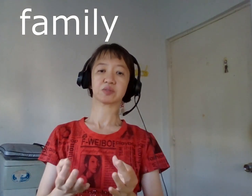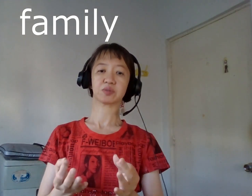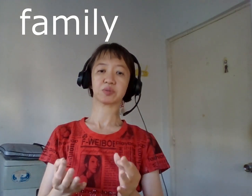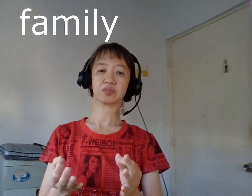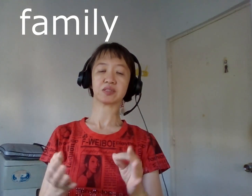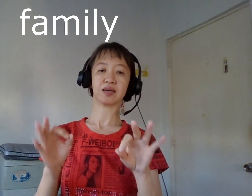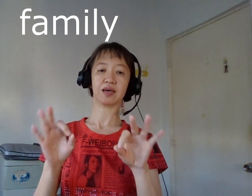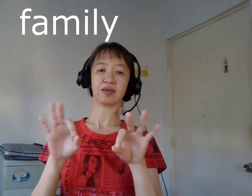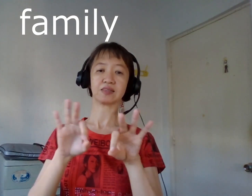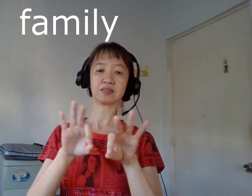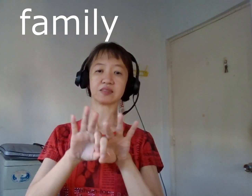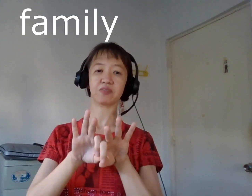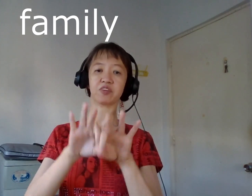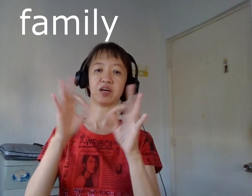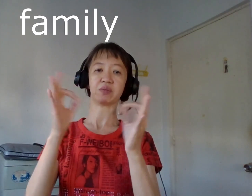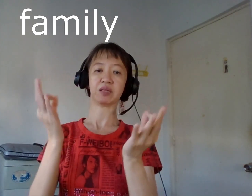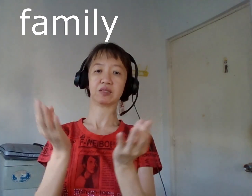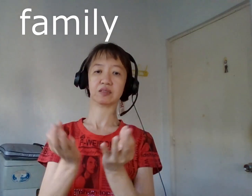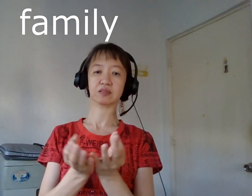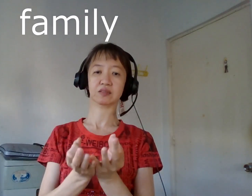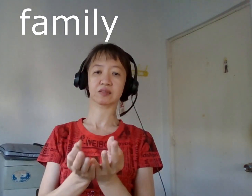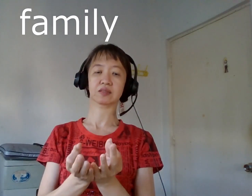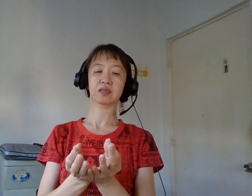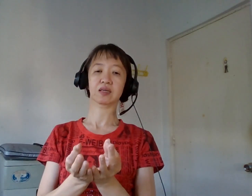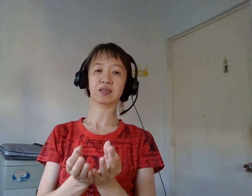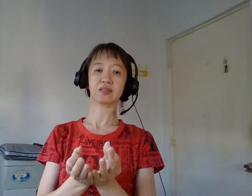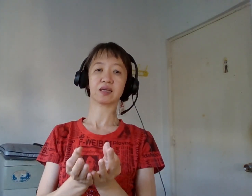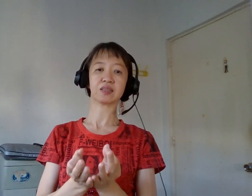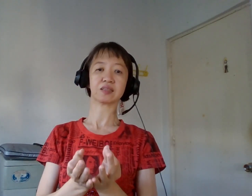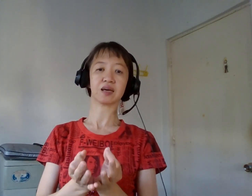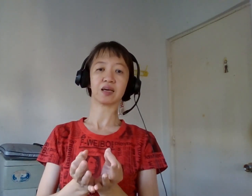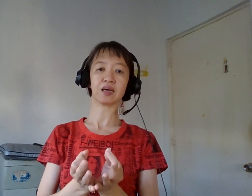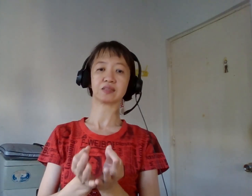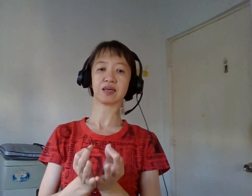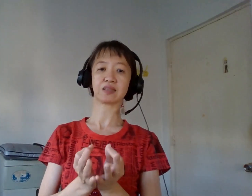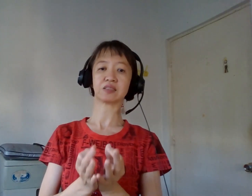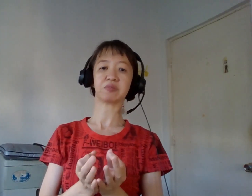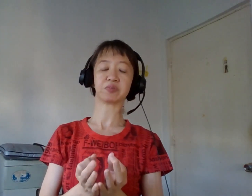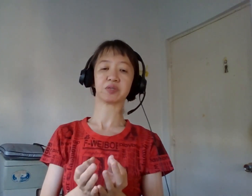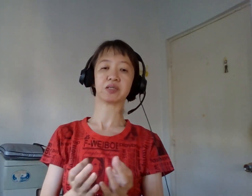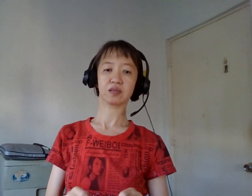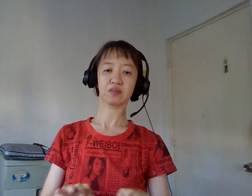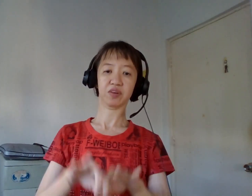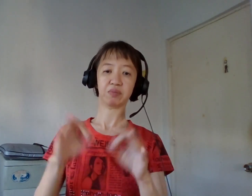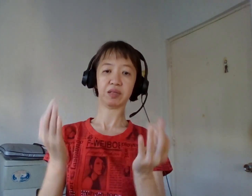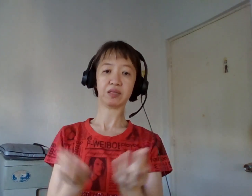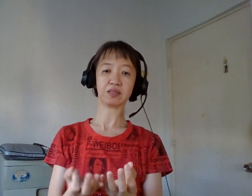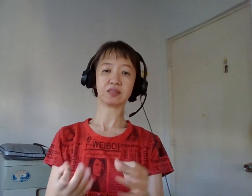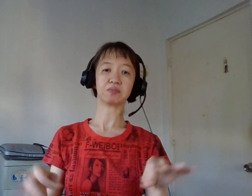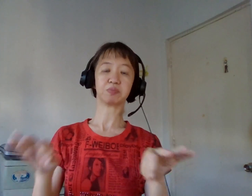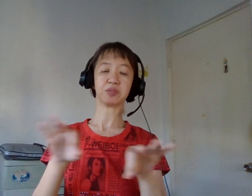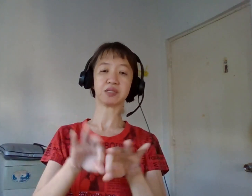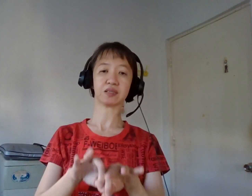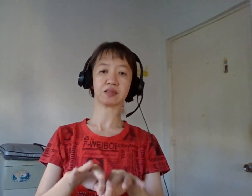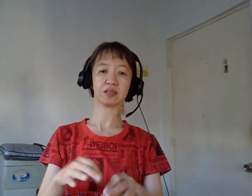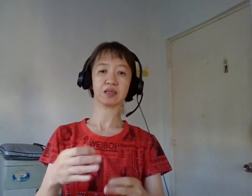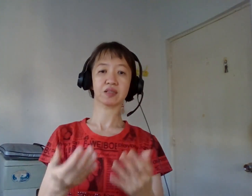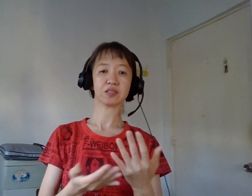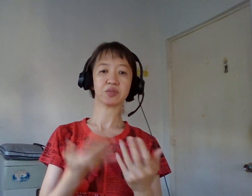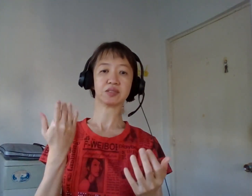So this is the ASL sign for family. And I think I had signed this before. Family is important, so it's